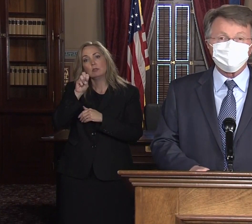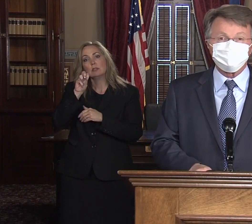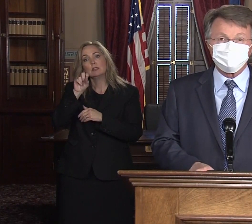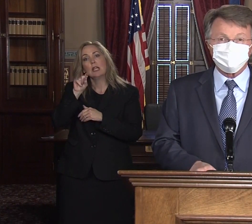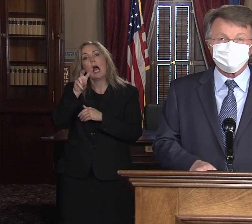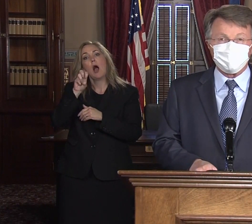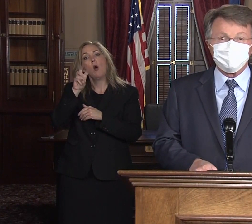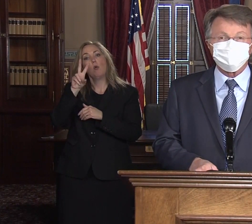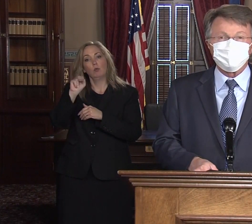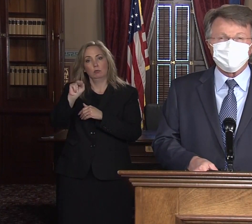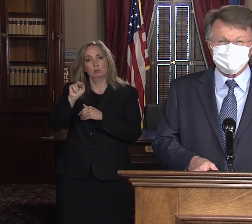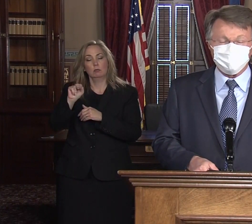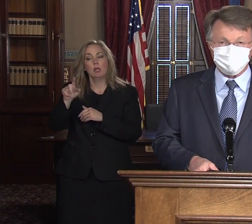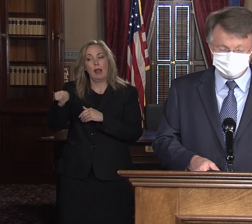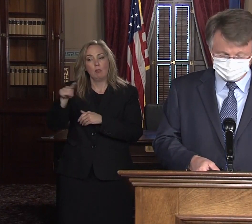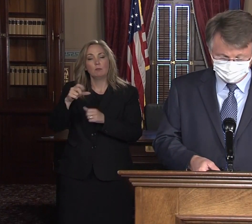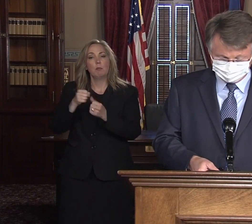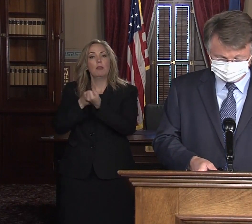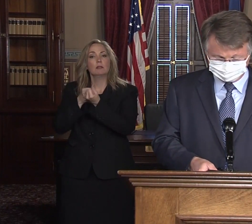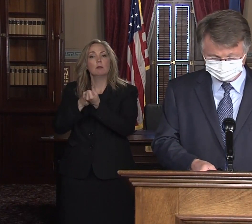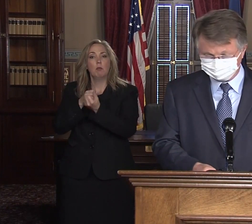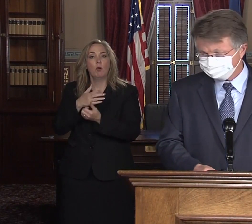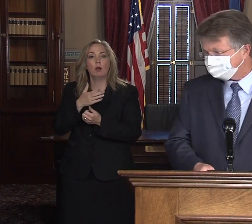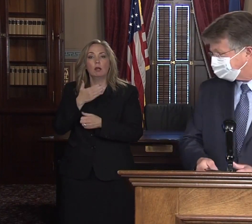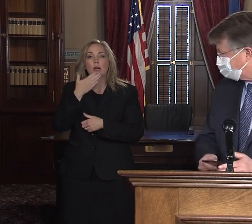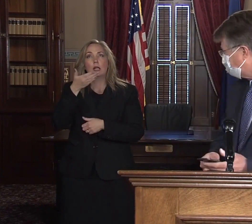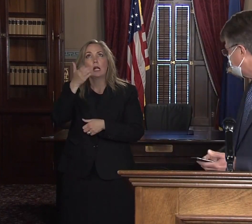support during these difficult times. God bless you all.